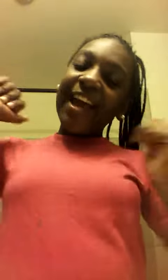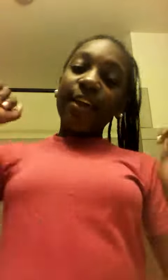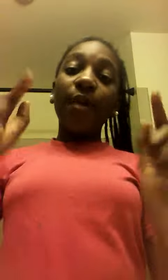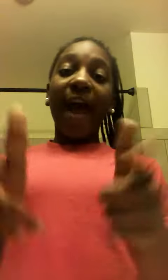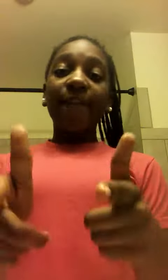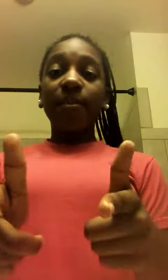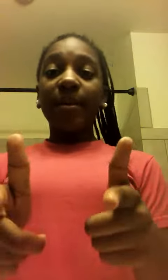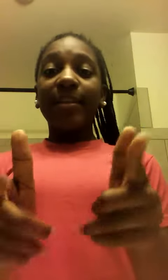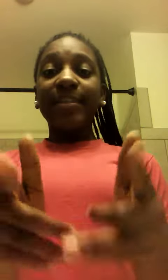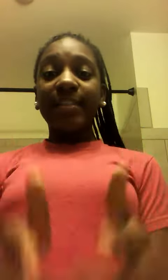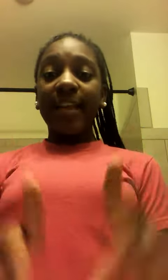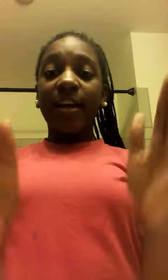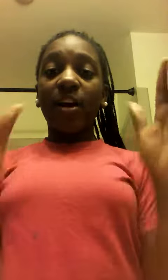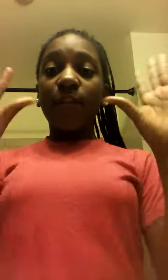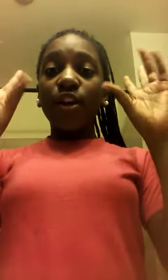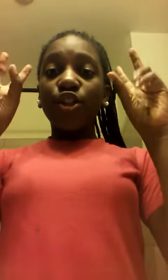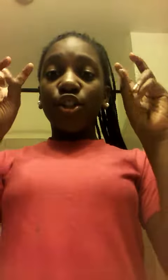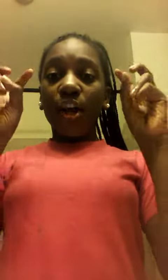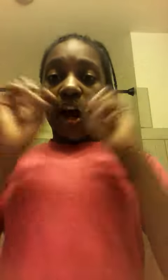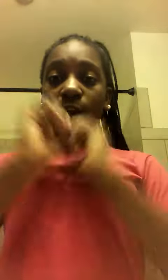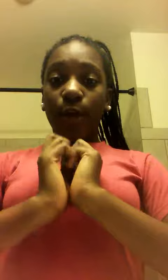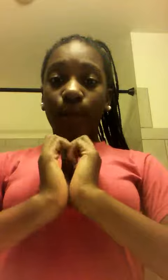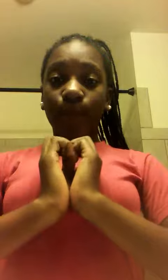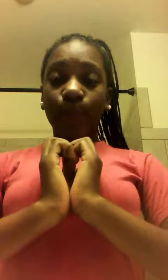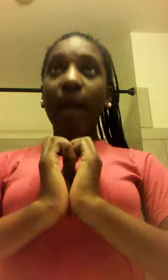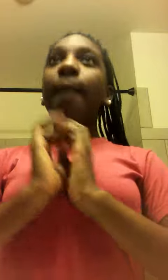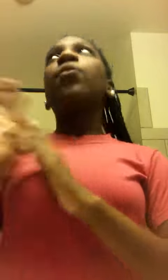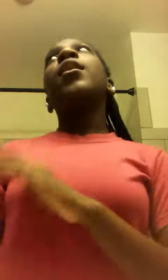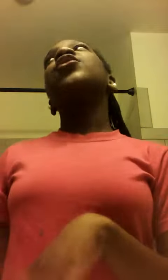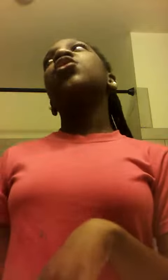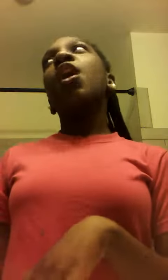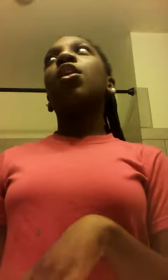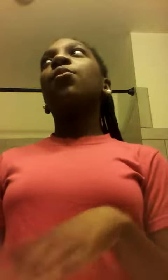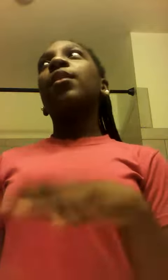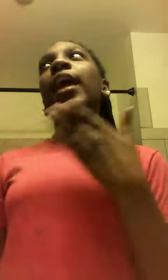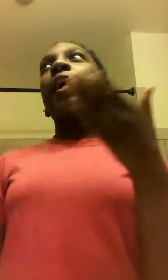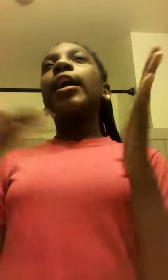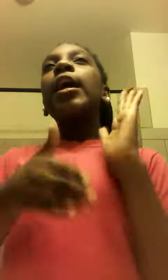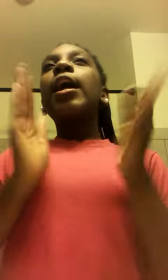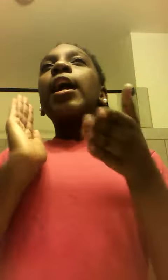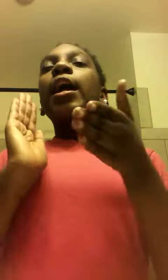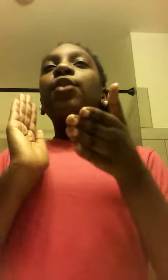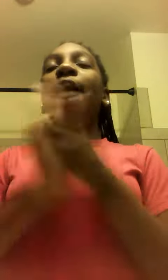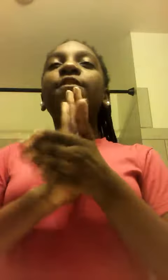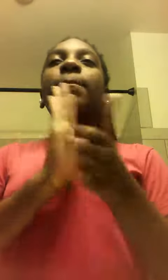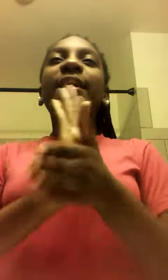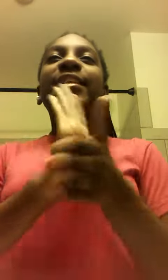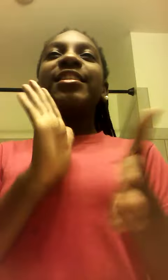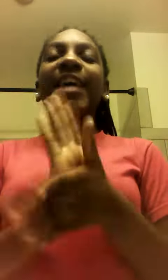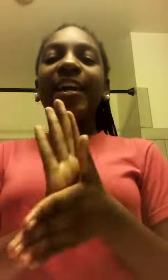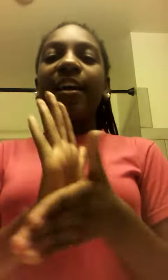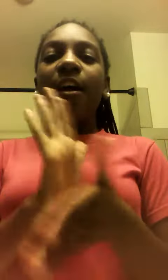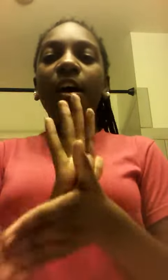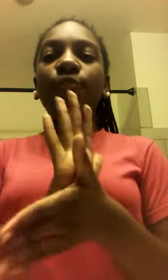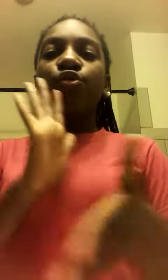yeah. You have to be in the state of Chicago. We're not in Chicago, we're like, you have to be in the state of